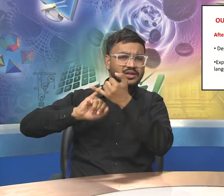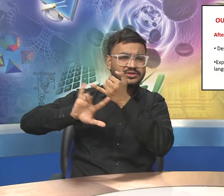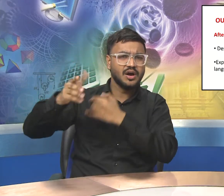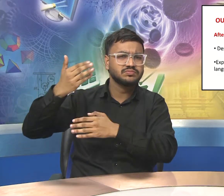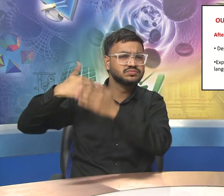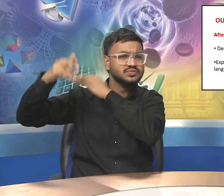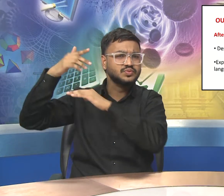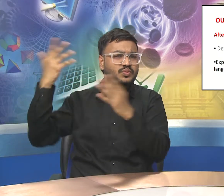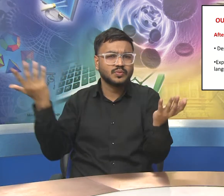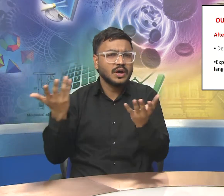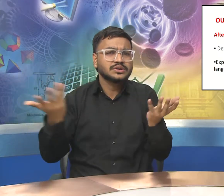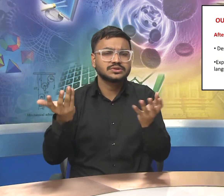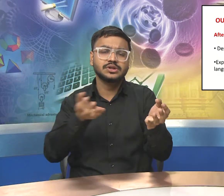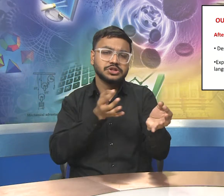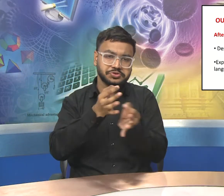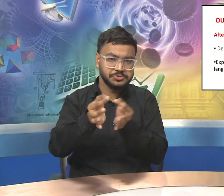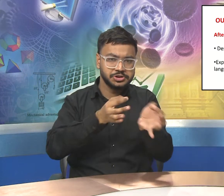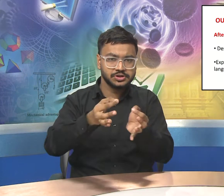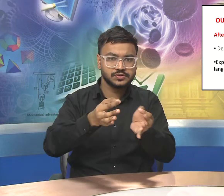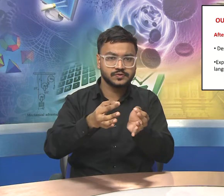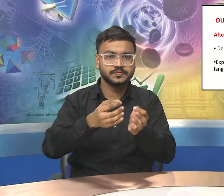the history of ISL.